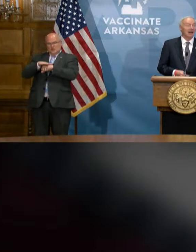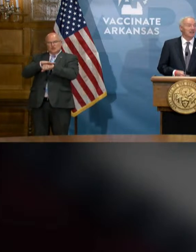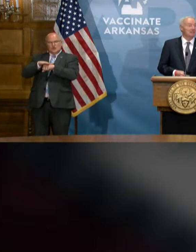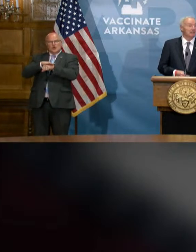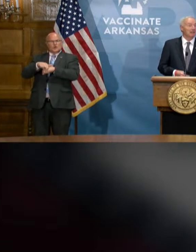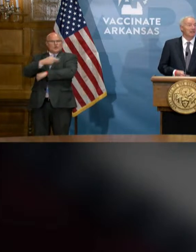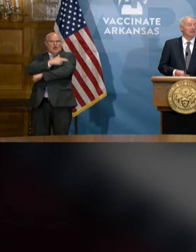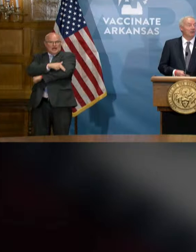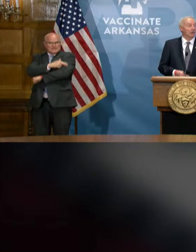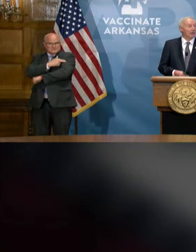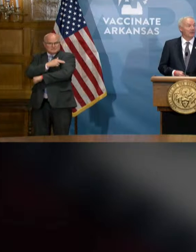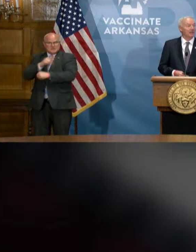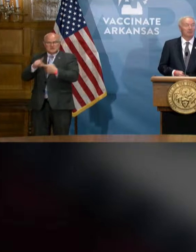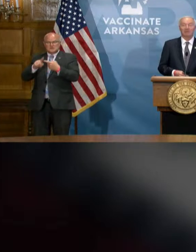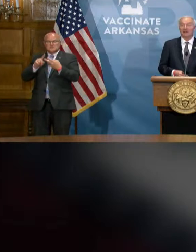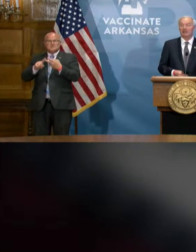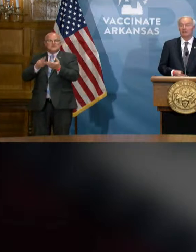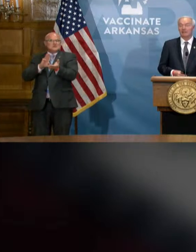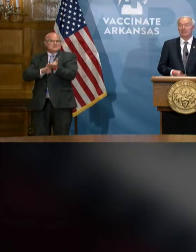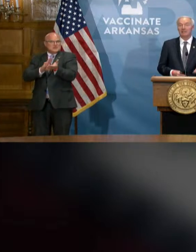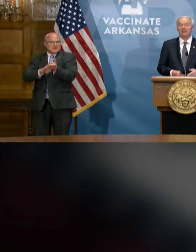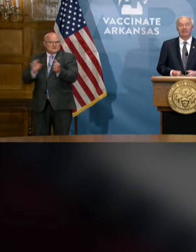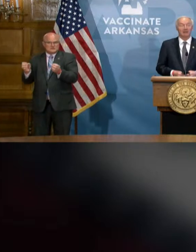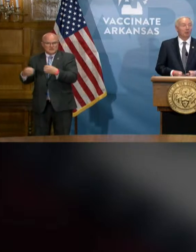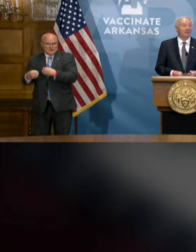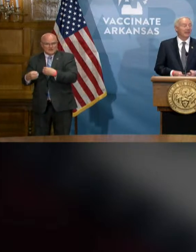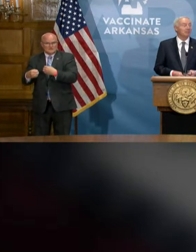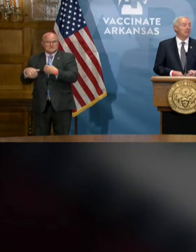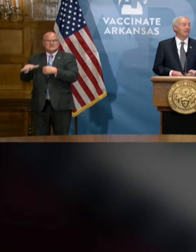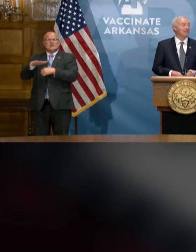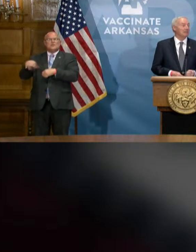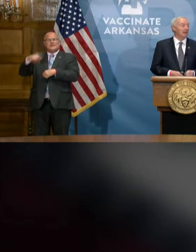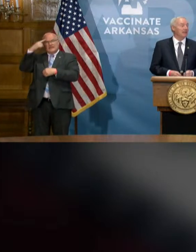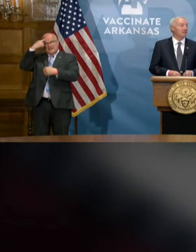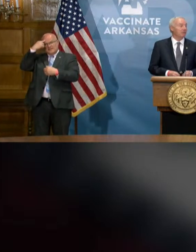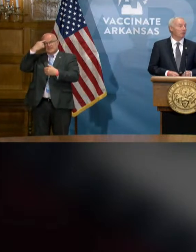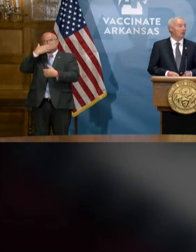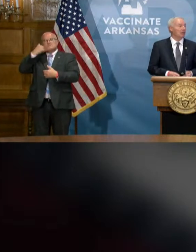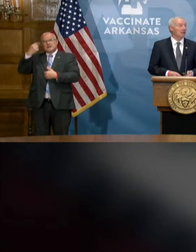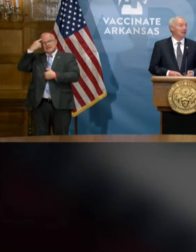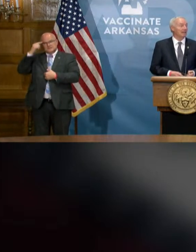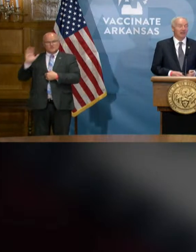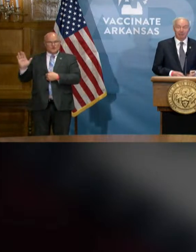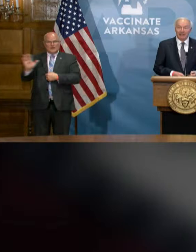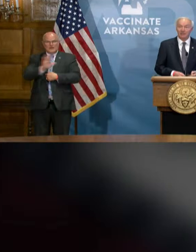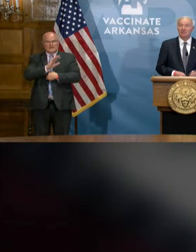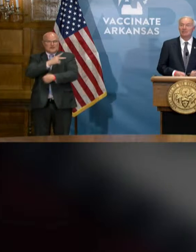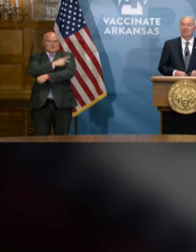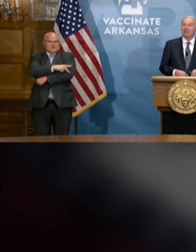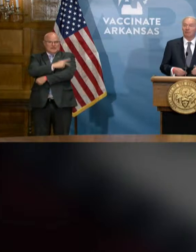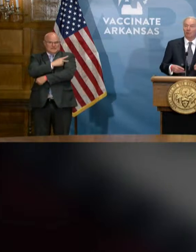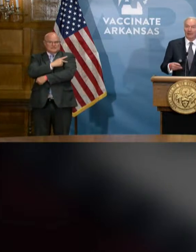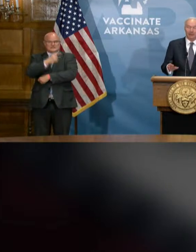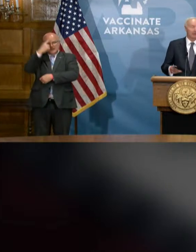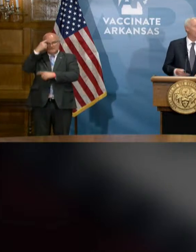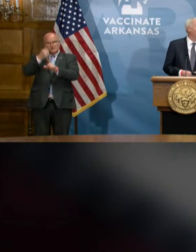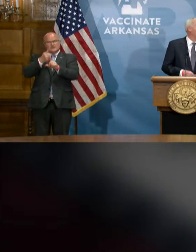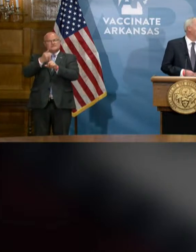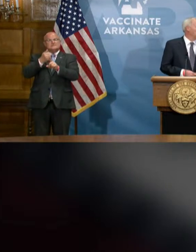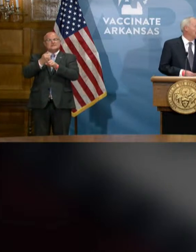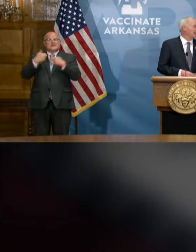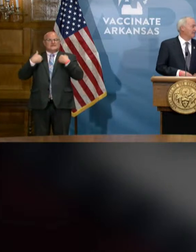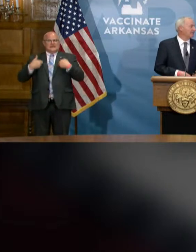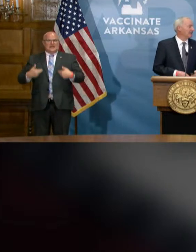local hospital or healthcare provider and what they believe is best for their patients and for the